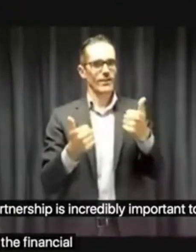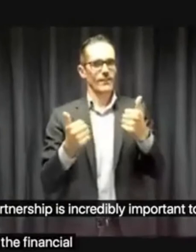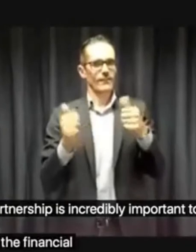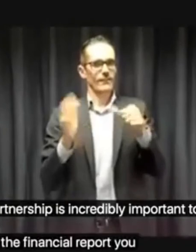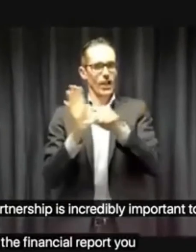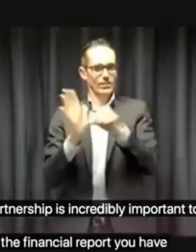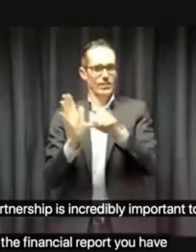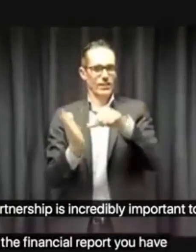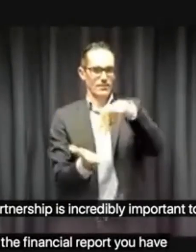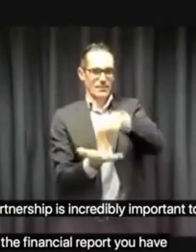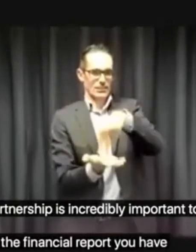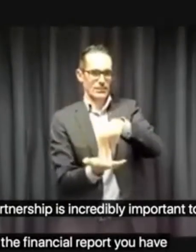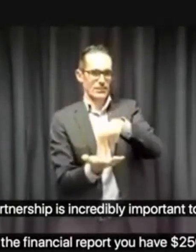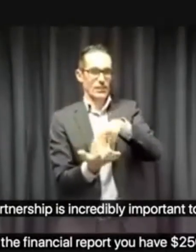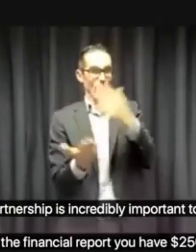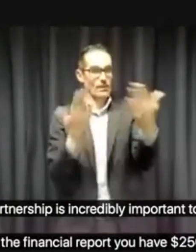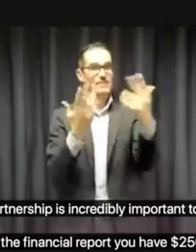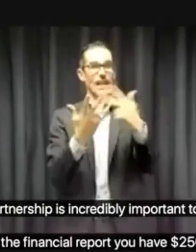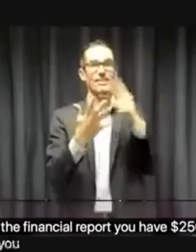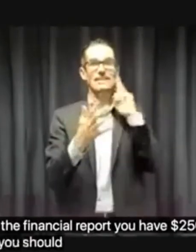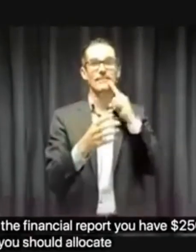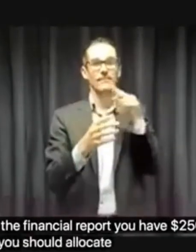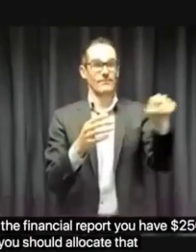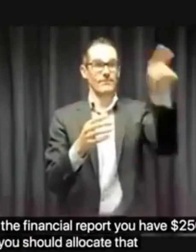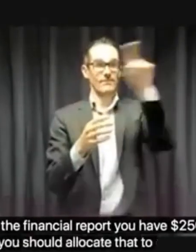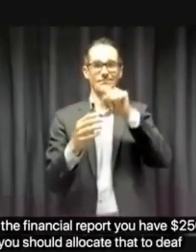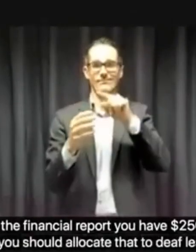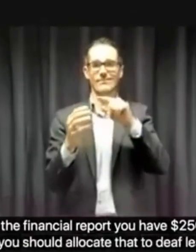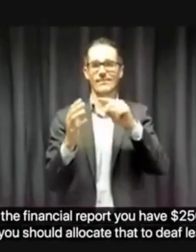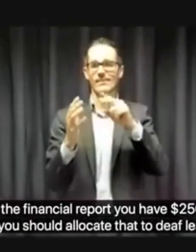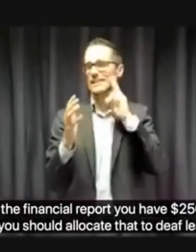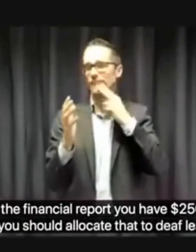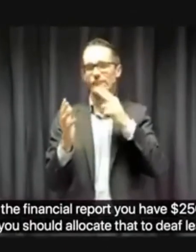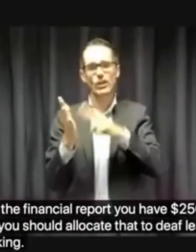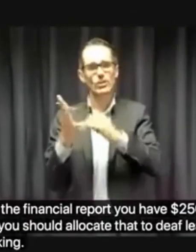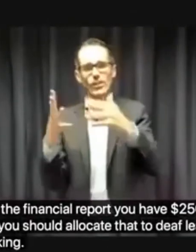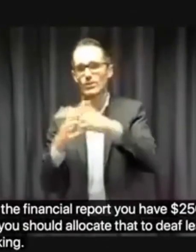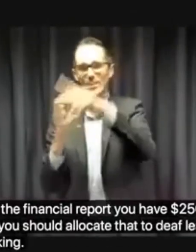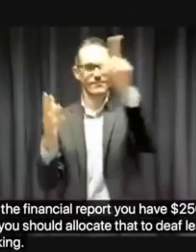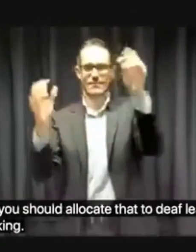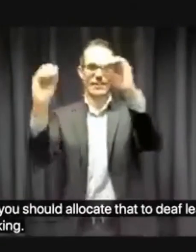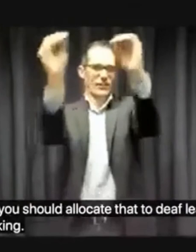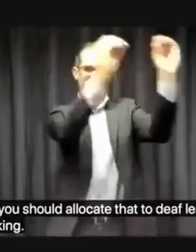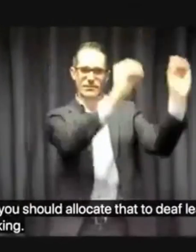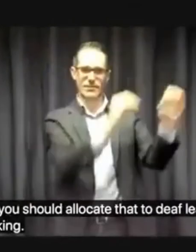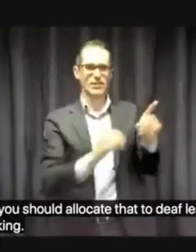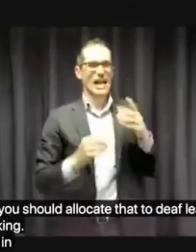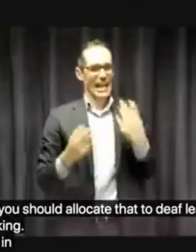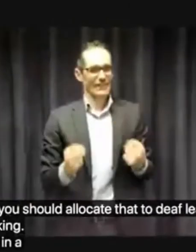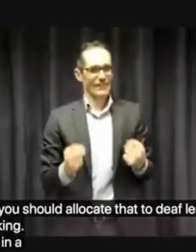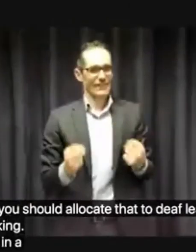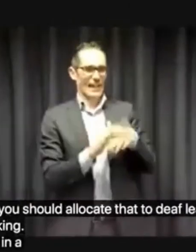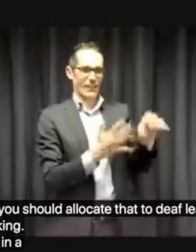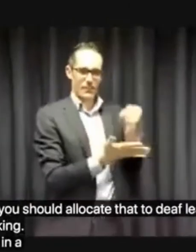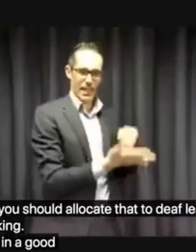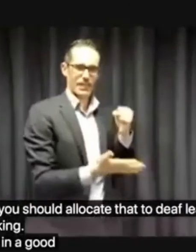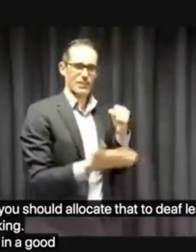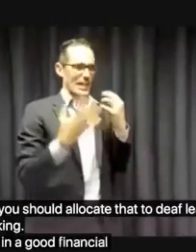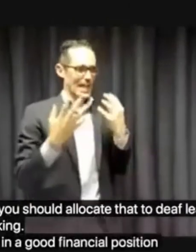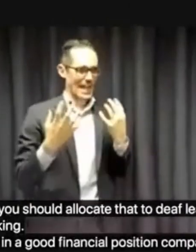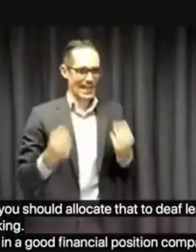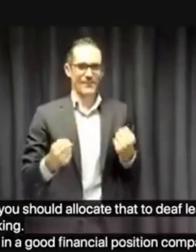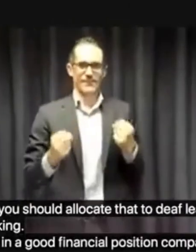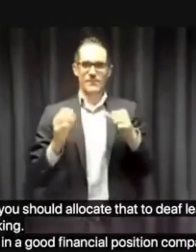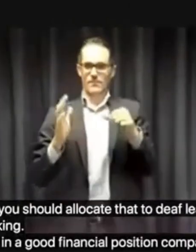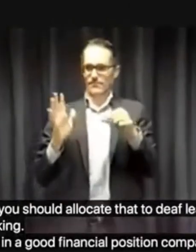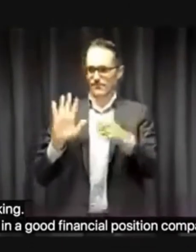strategy. So, in a good, you are in a good financial position compared to other aid organisations like Deaf and Sacrifice and so forth. They are